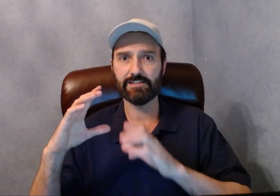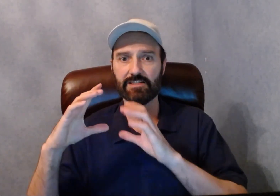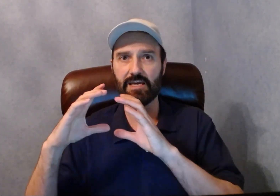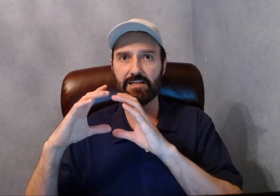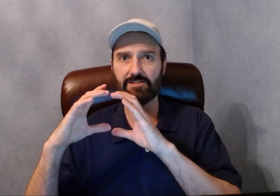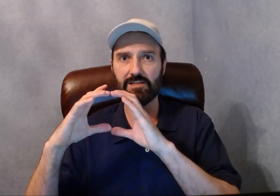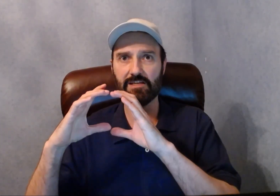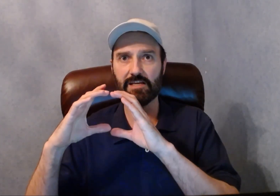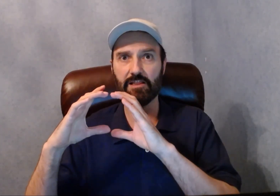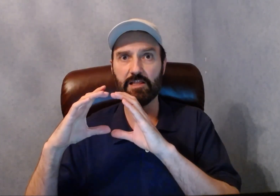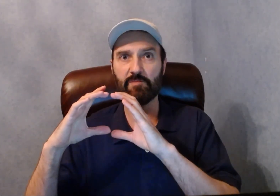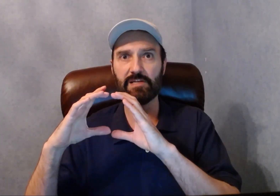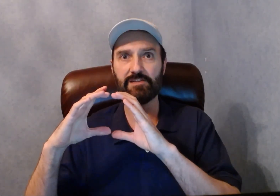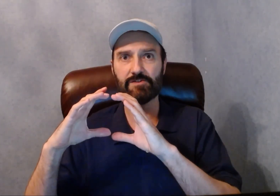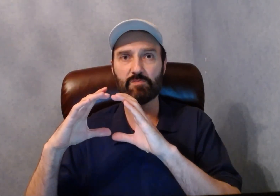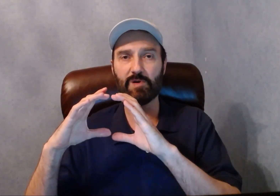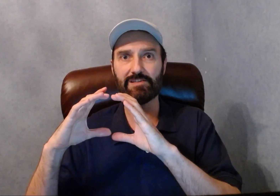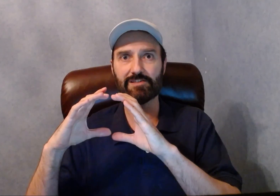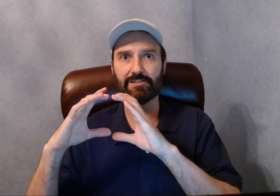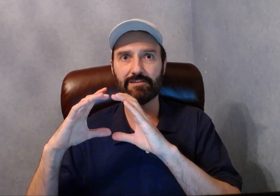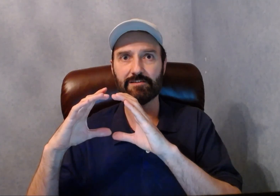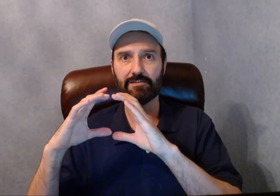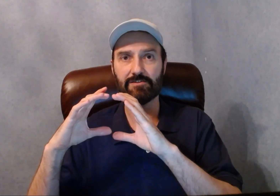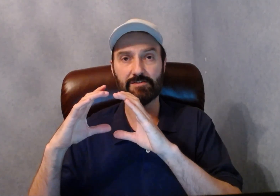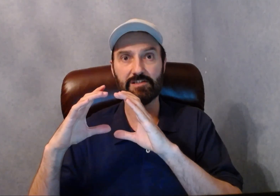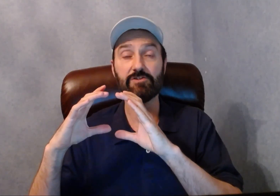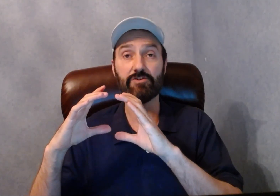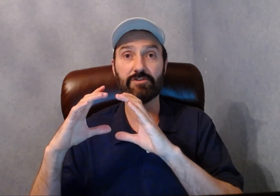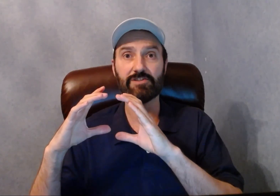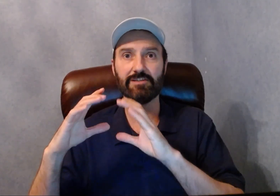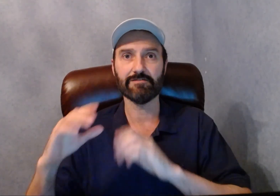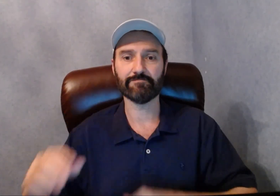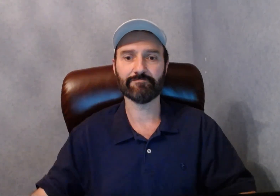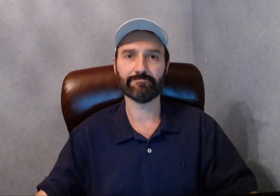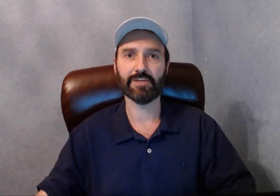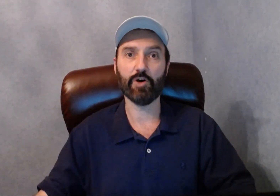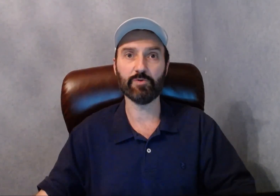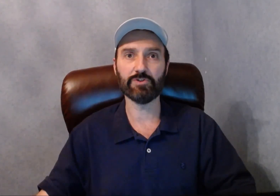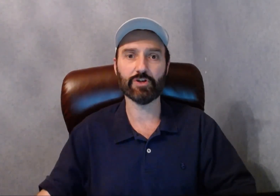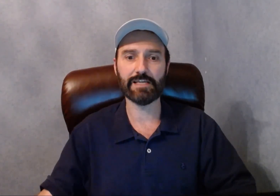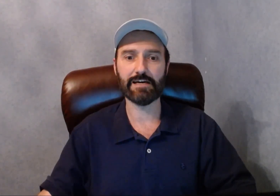stays in a limited space because it's easier to see. I hope you enjoyed that.